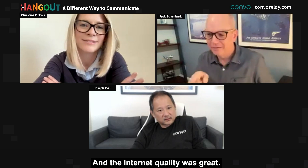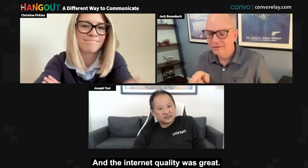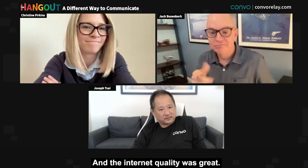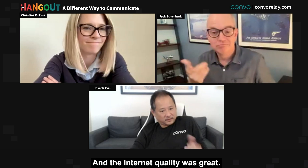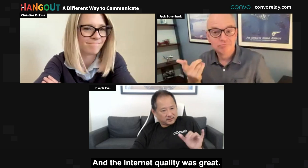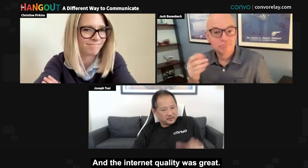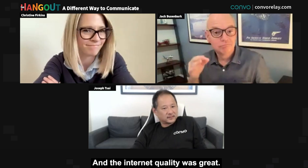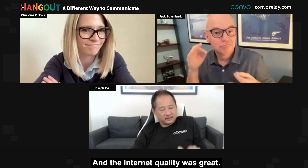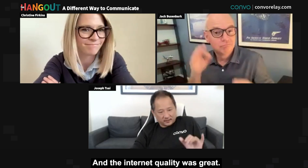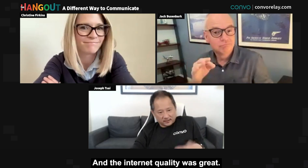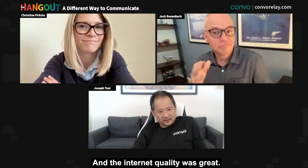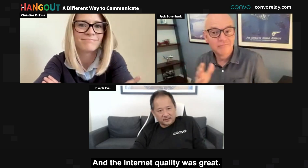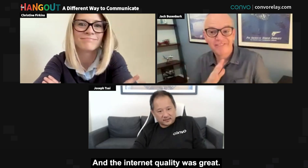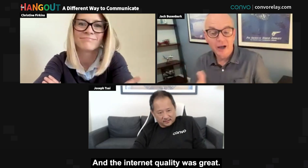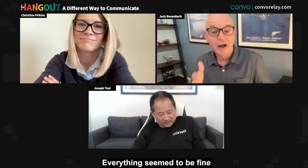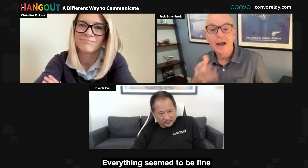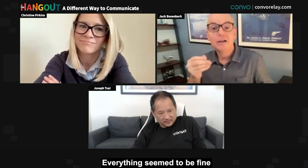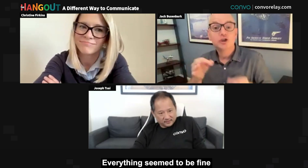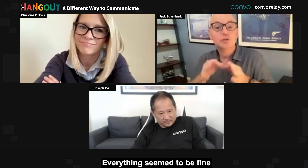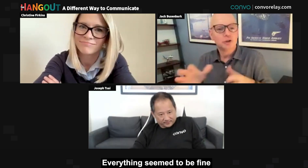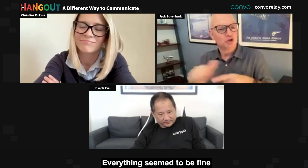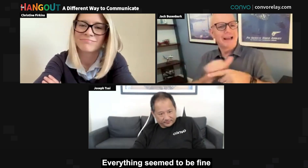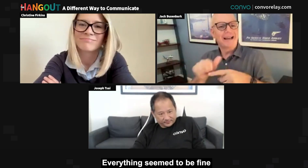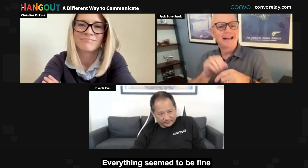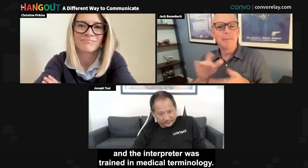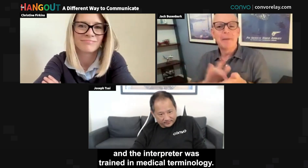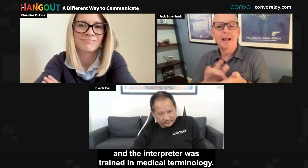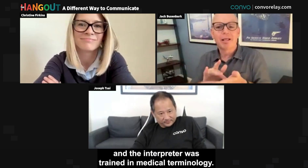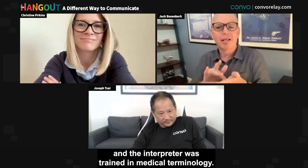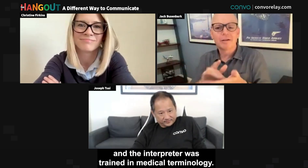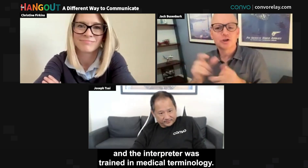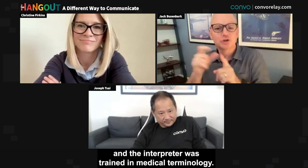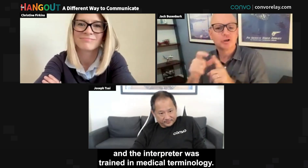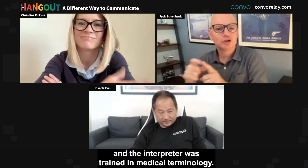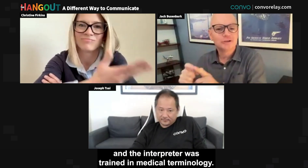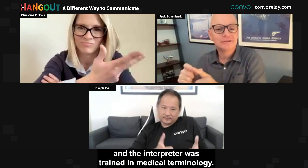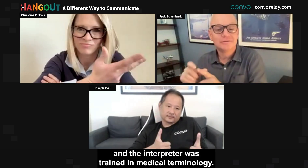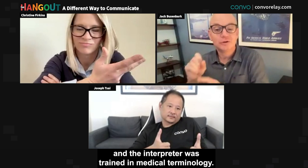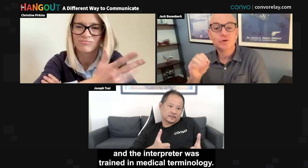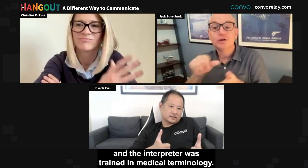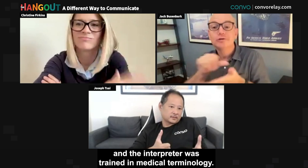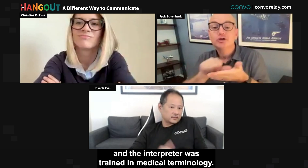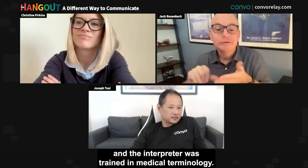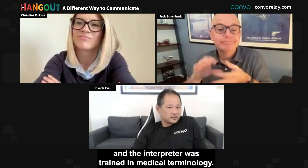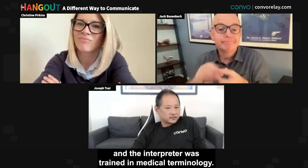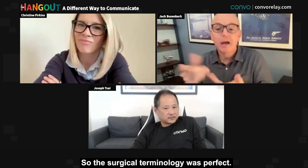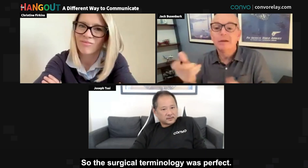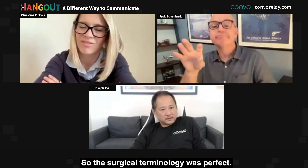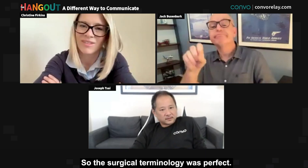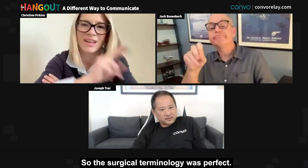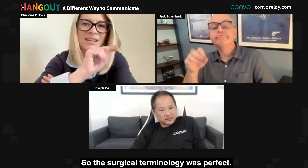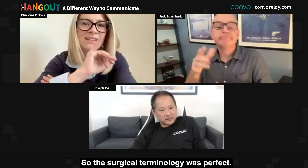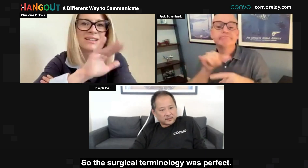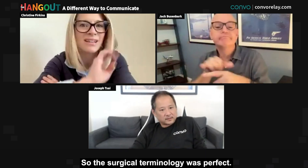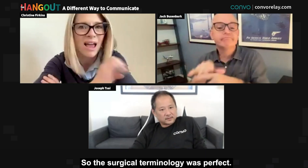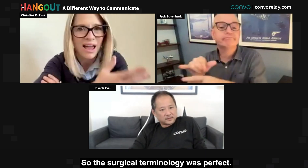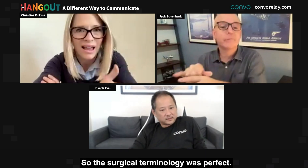and the internet quality was great. Everything seemed to be fine. The interpreter was trained in medical terminology, so the surgical